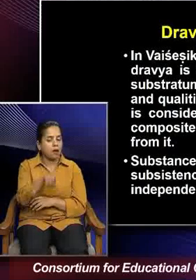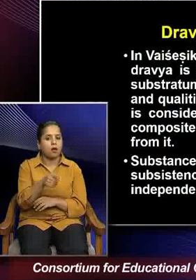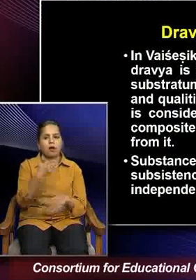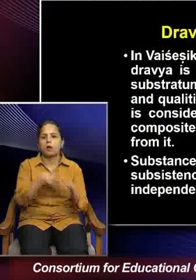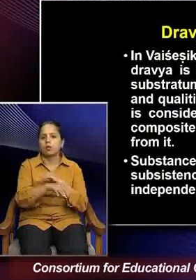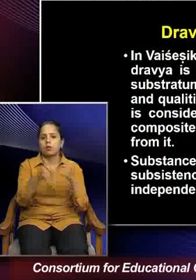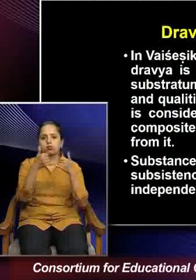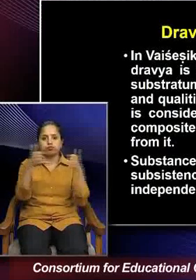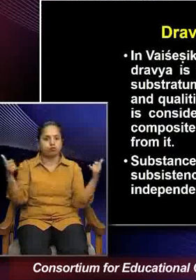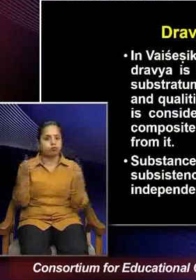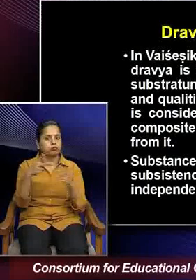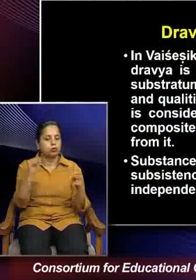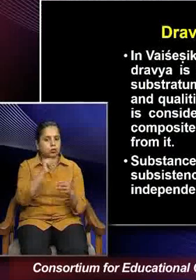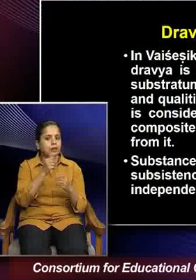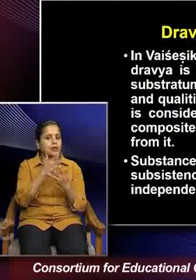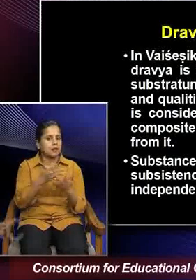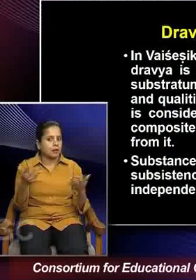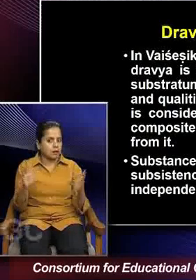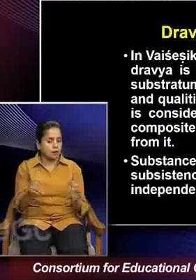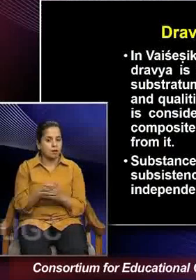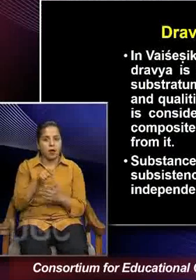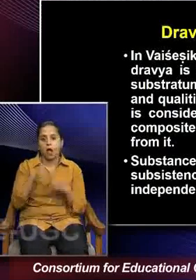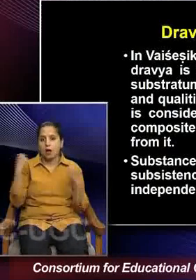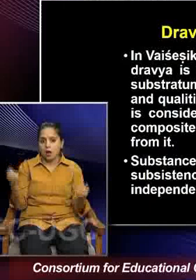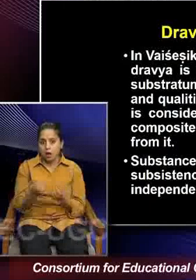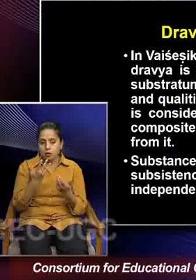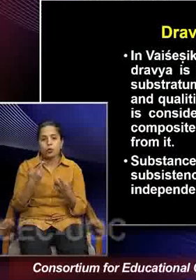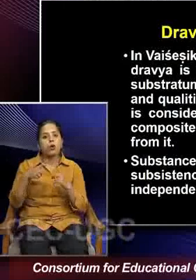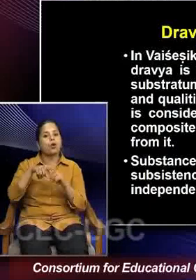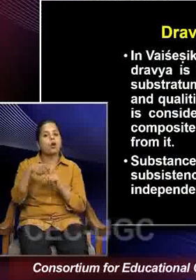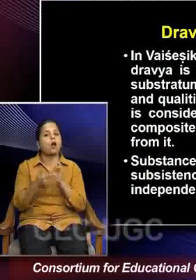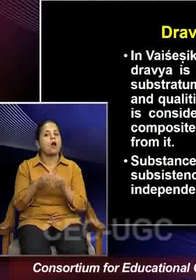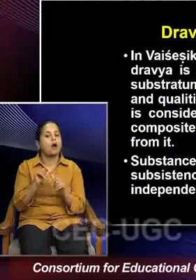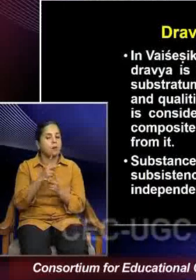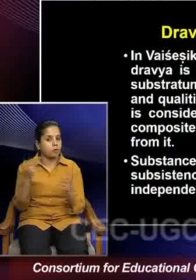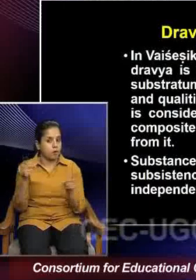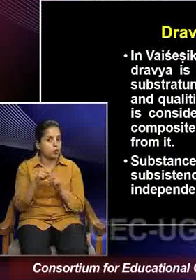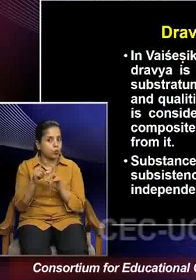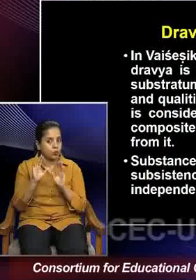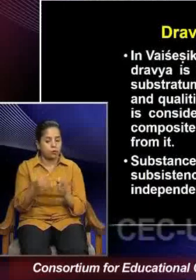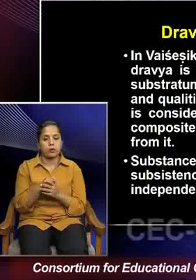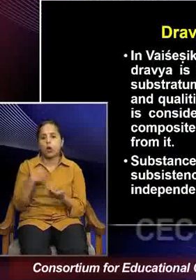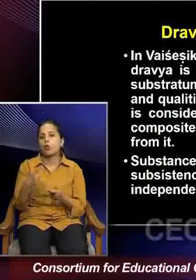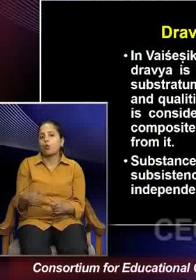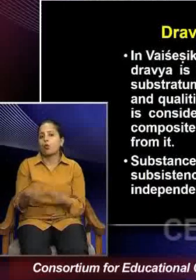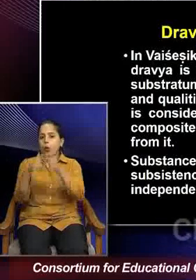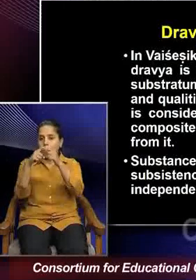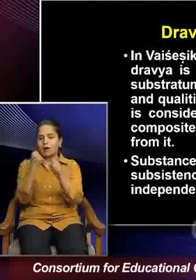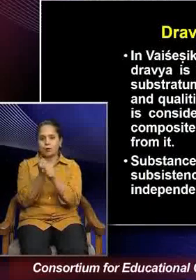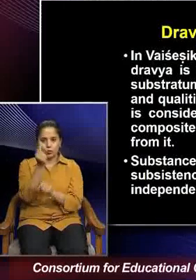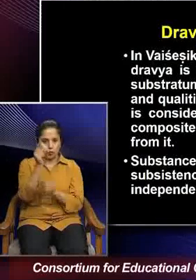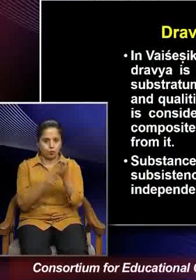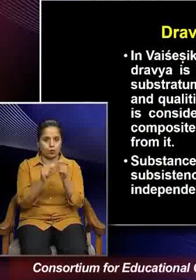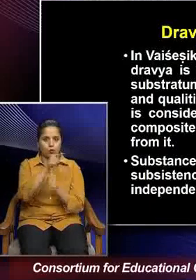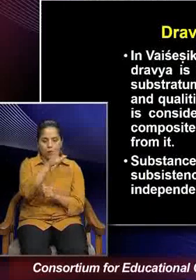underlying substratum where action or karma and qualities, gunas,